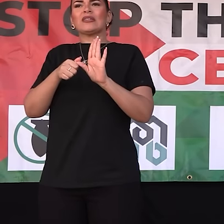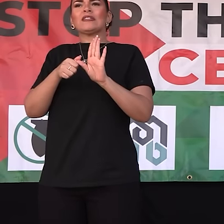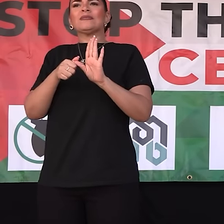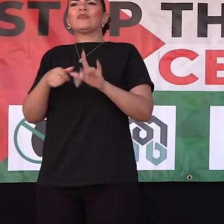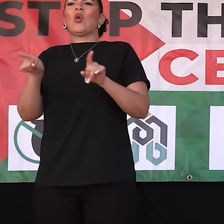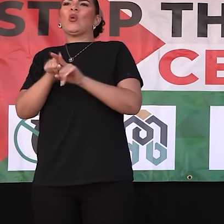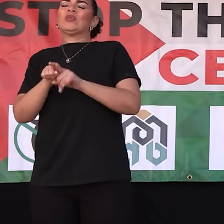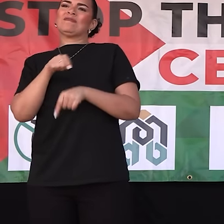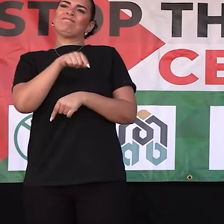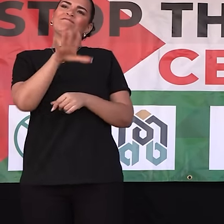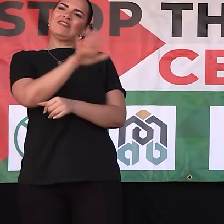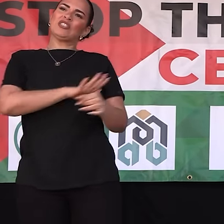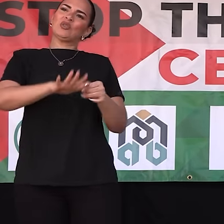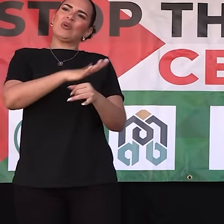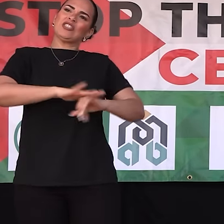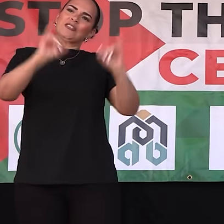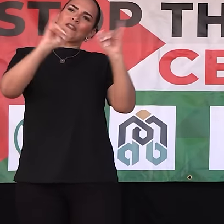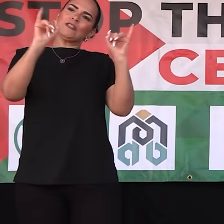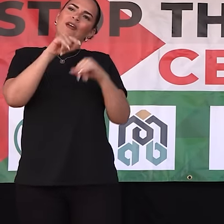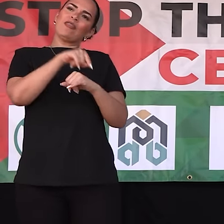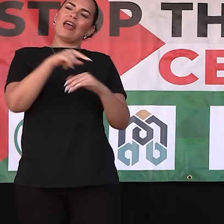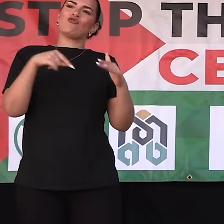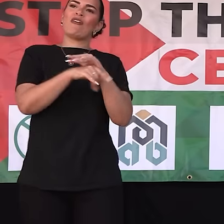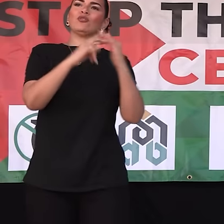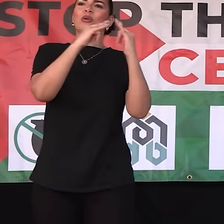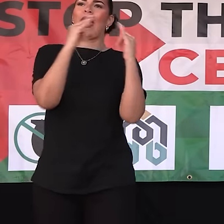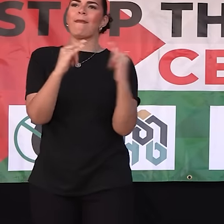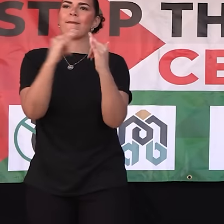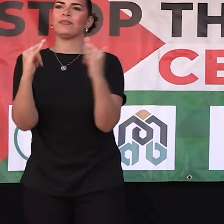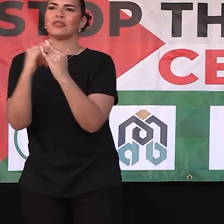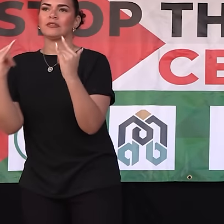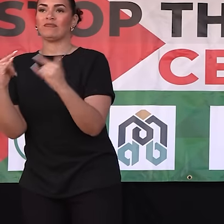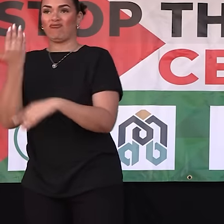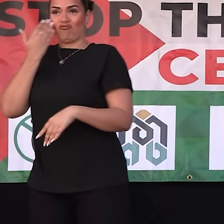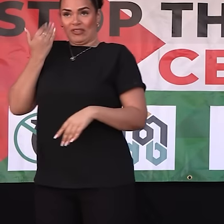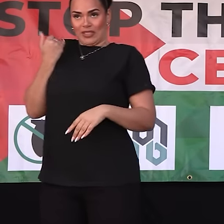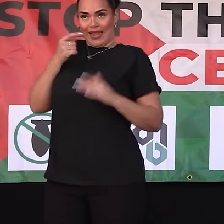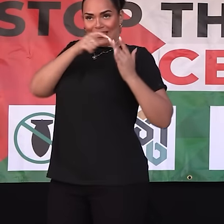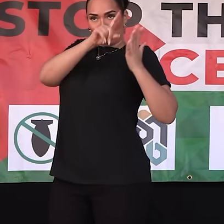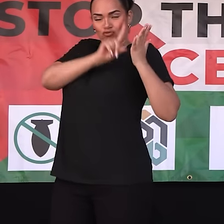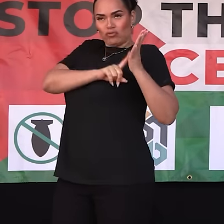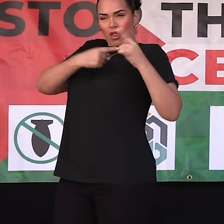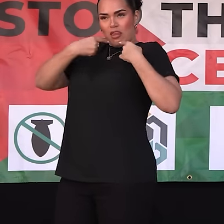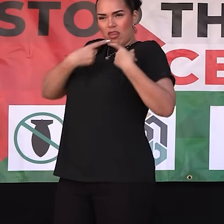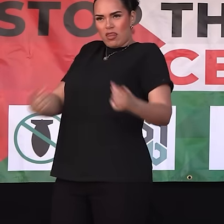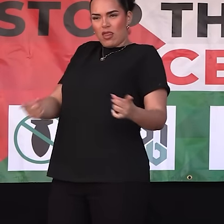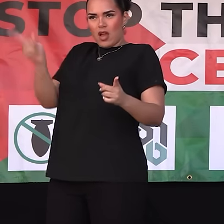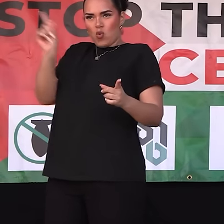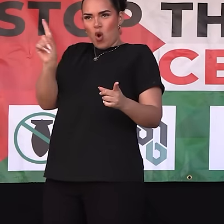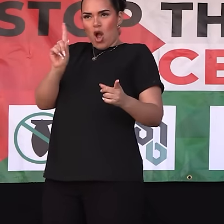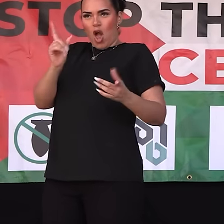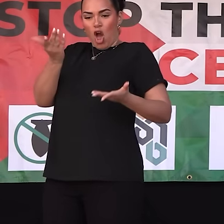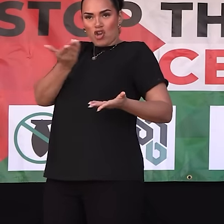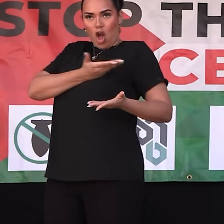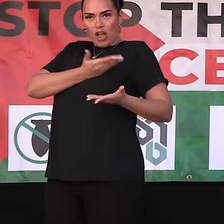conditions people face in the refugee camps. And just recently, Israel announced that part of Gaza